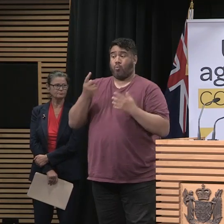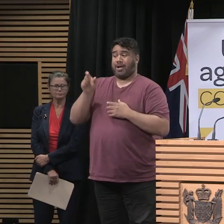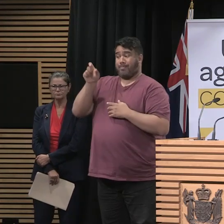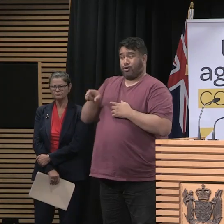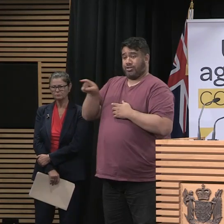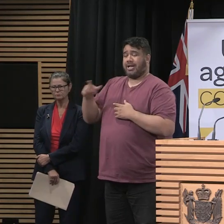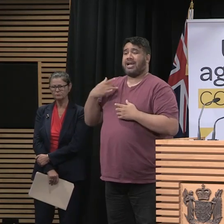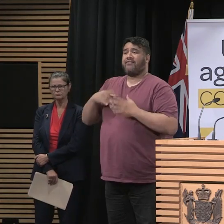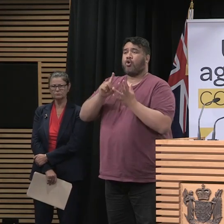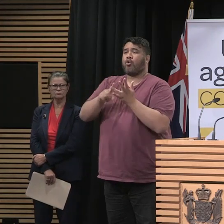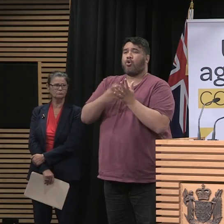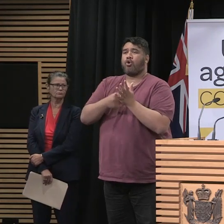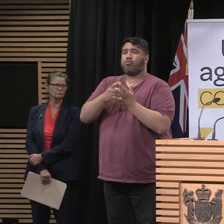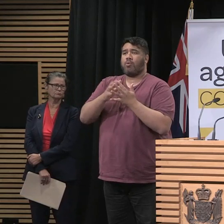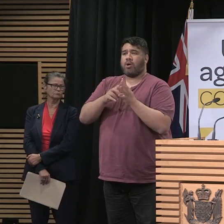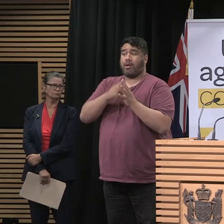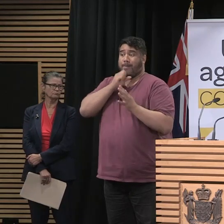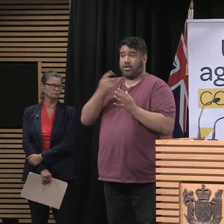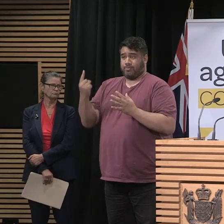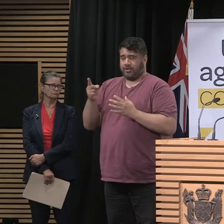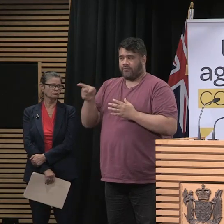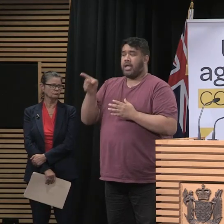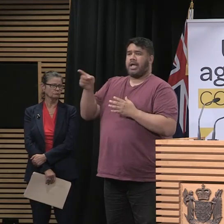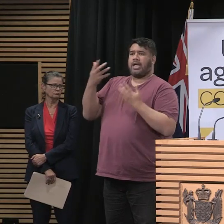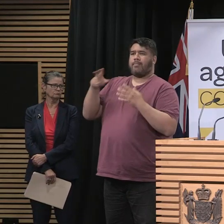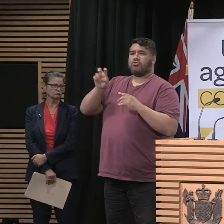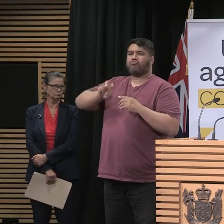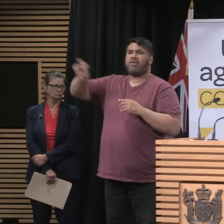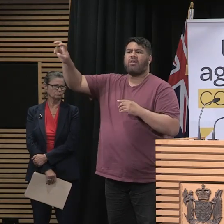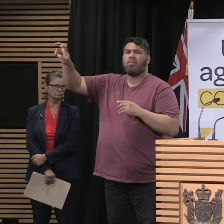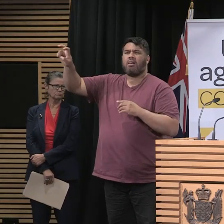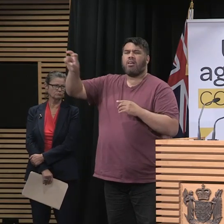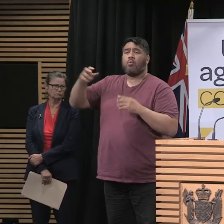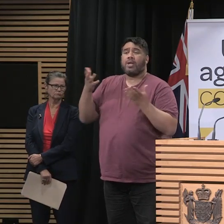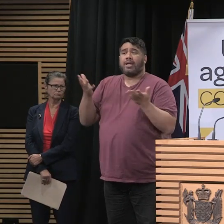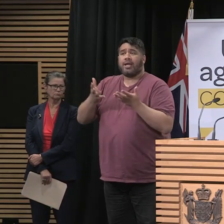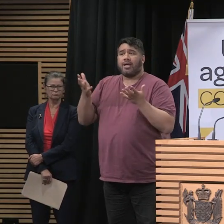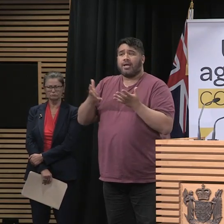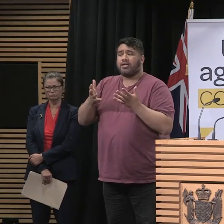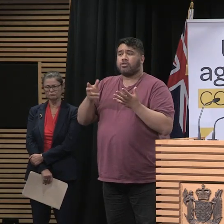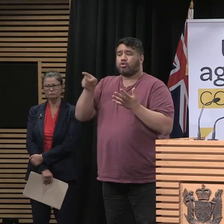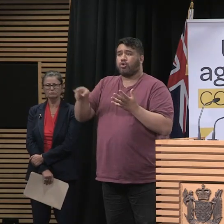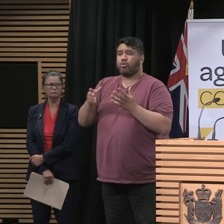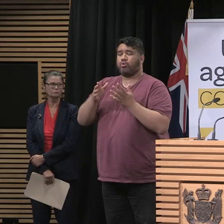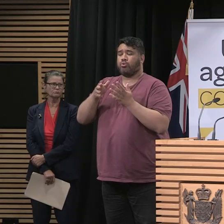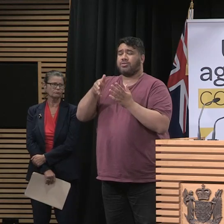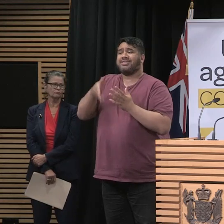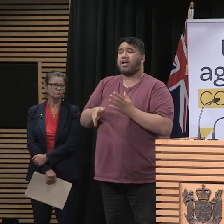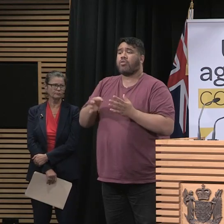Orewa, and he had travelled to and done a tour to Milford, and so we're assuming